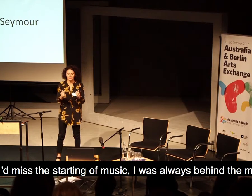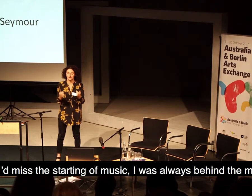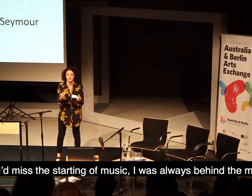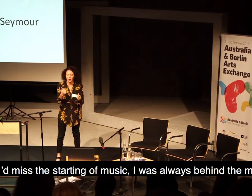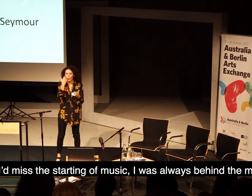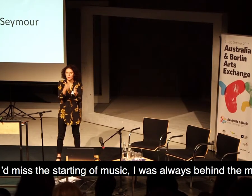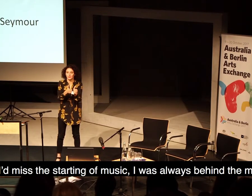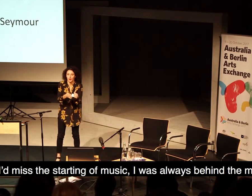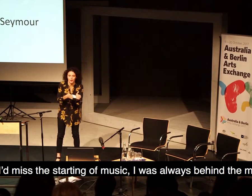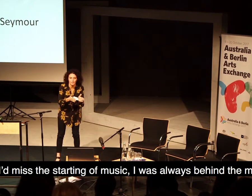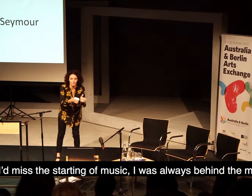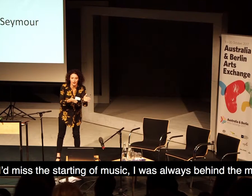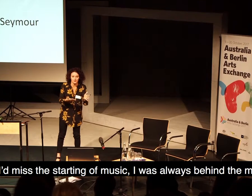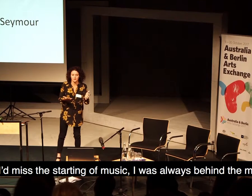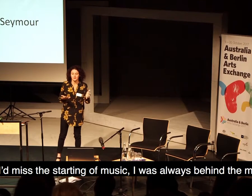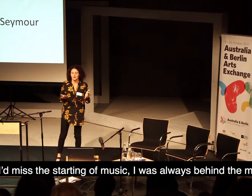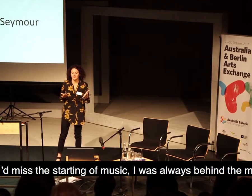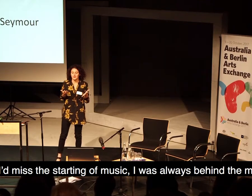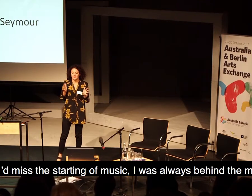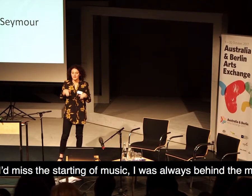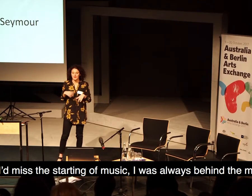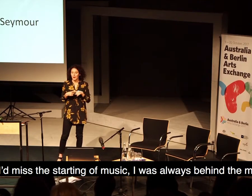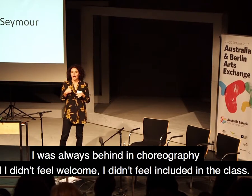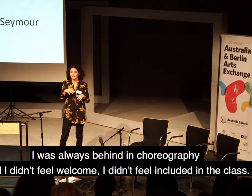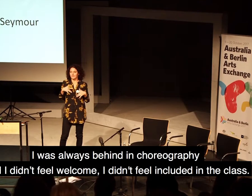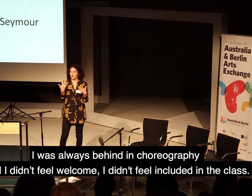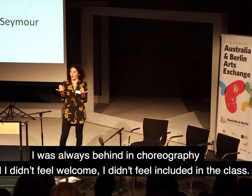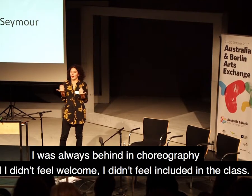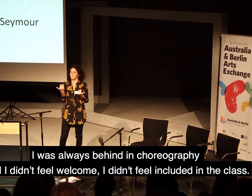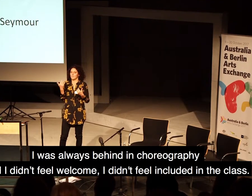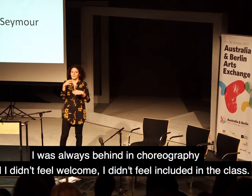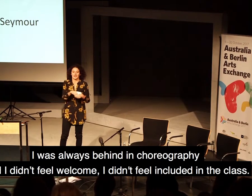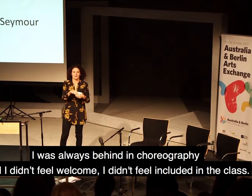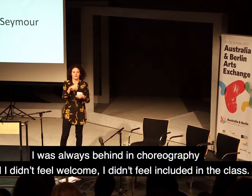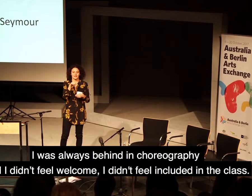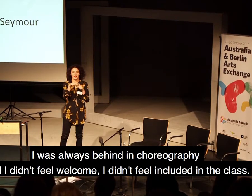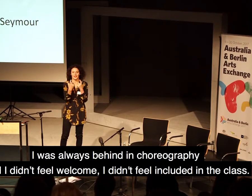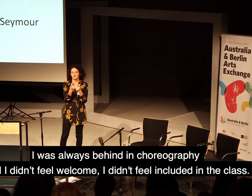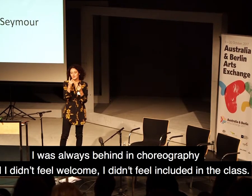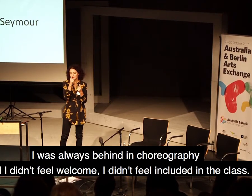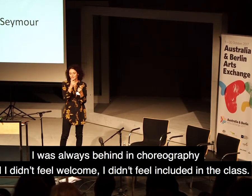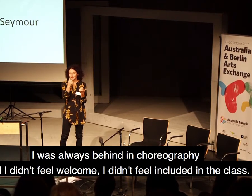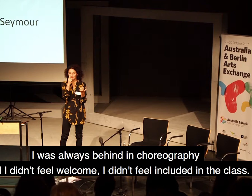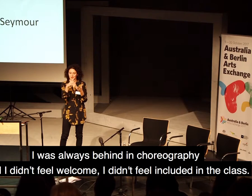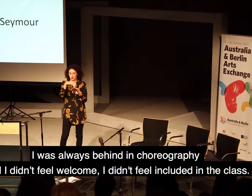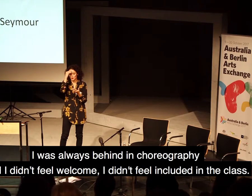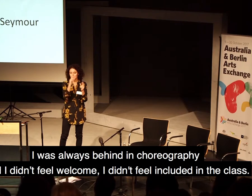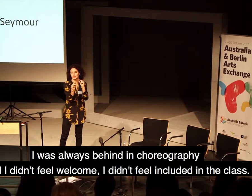the starting of music. I was always behind the music. I was always behind the choreography, and I didn't feel welcome. I didn't feel included in the